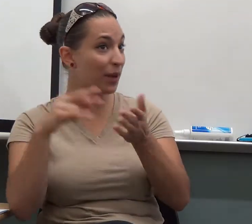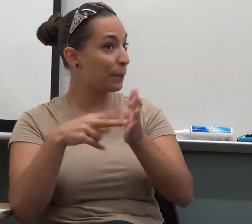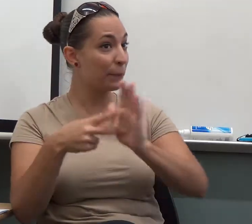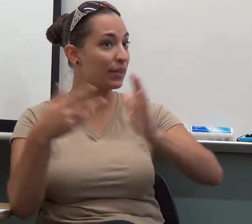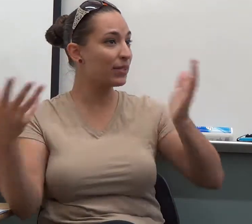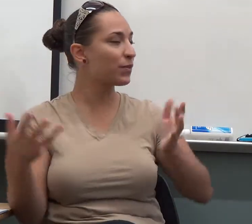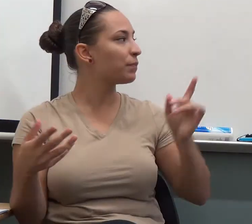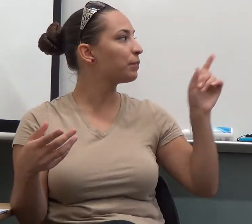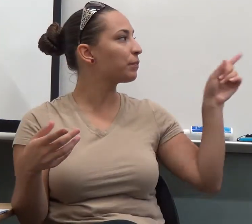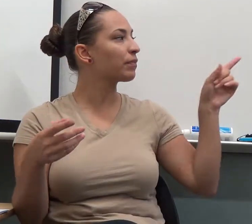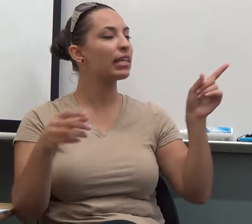states